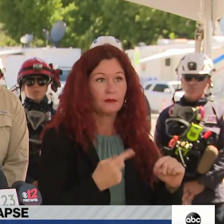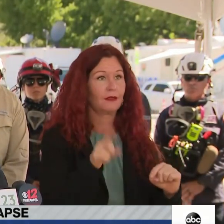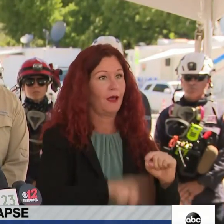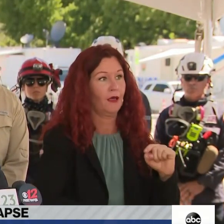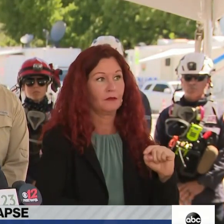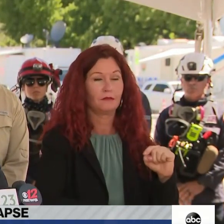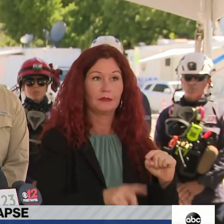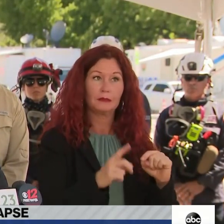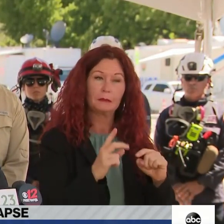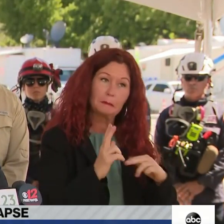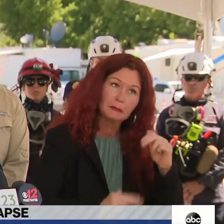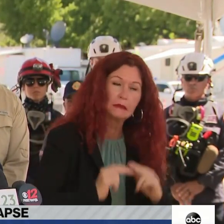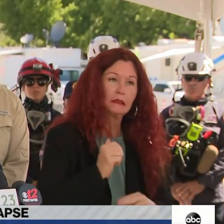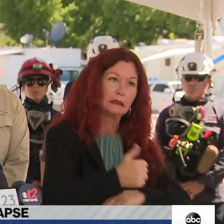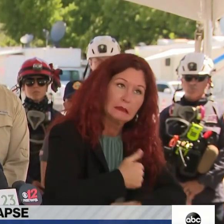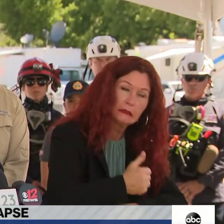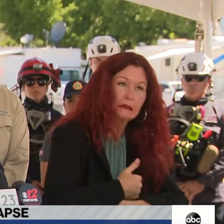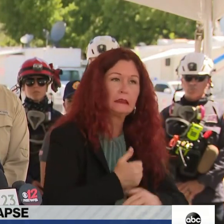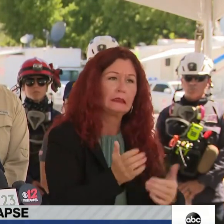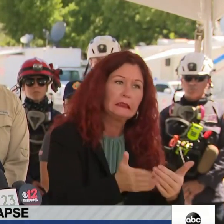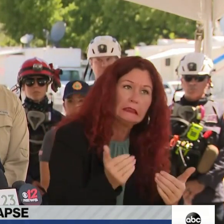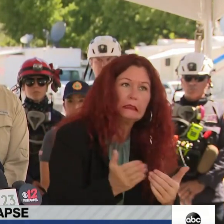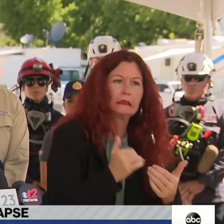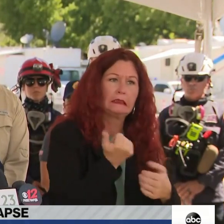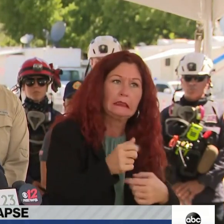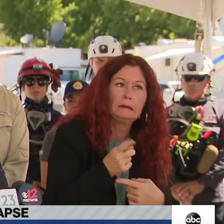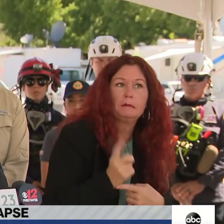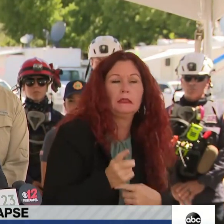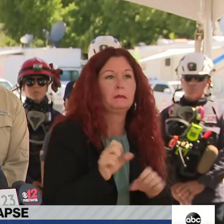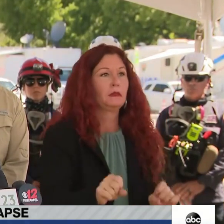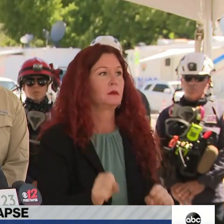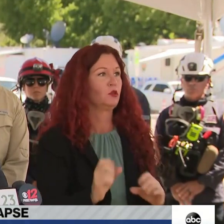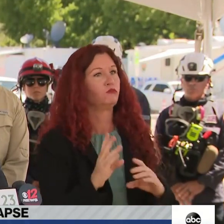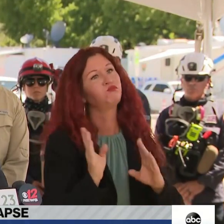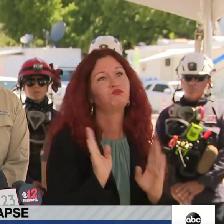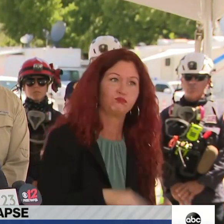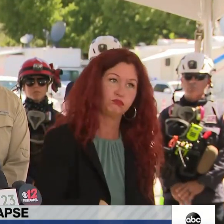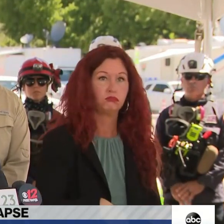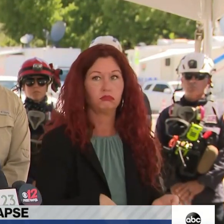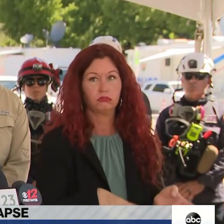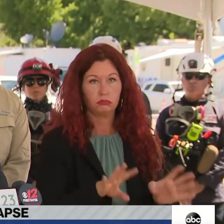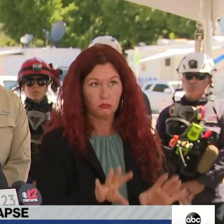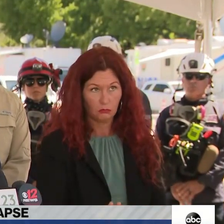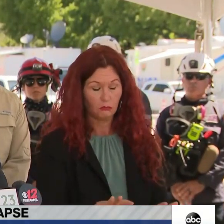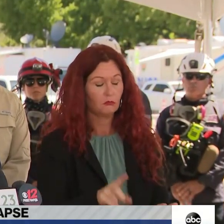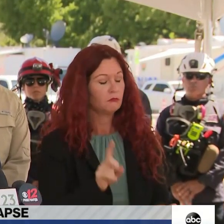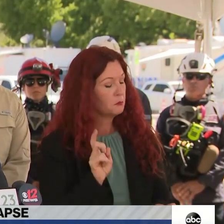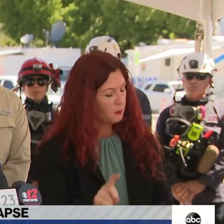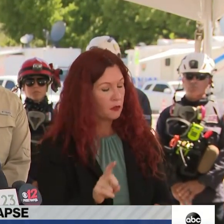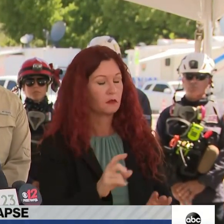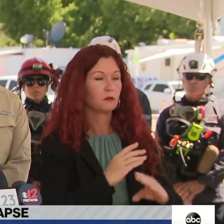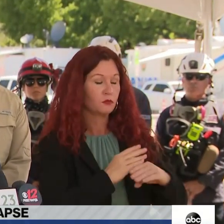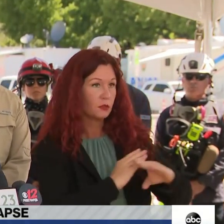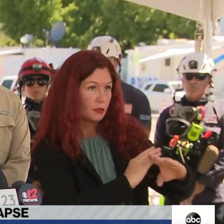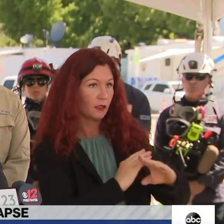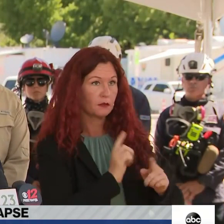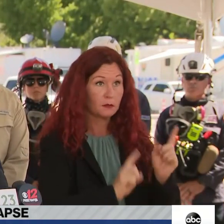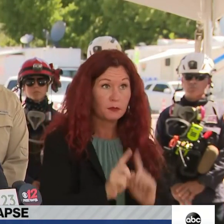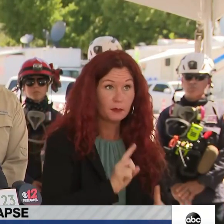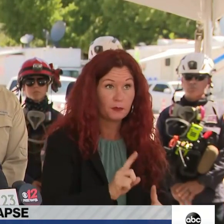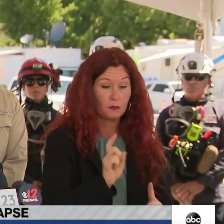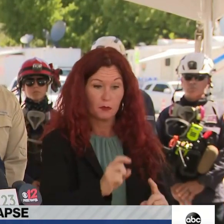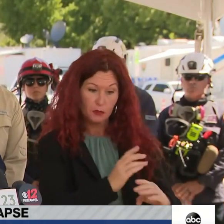the building is taken down, this will protect our search and rescue teams because we don't know when it could fall